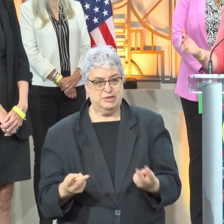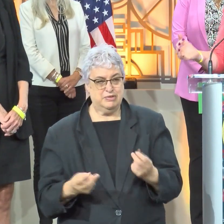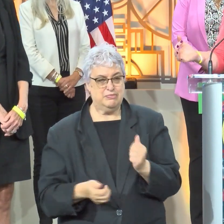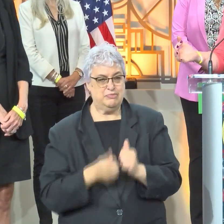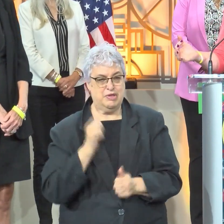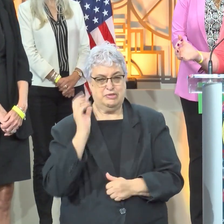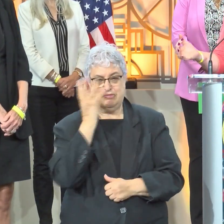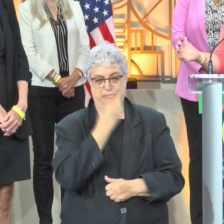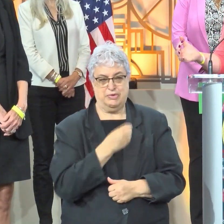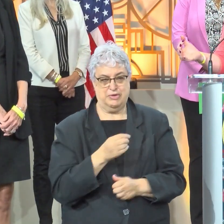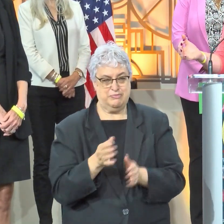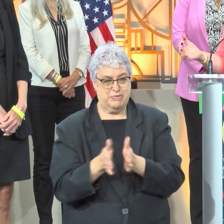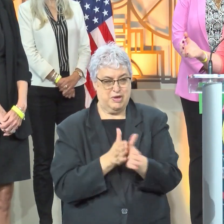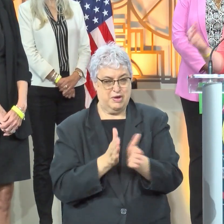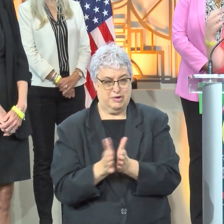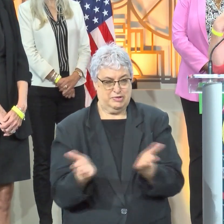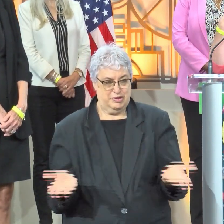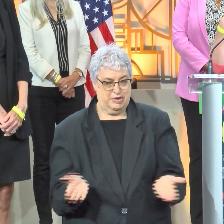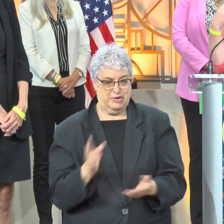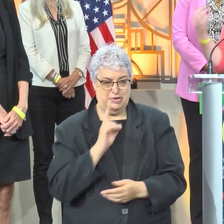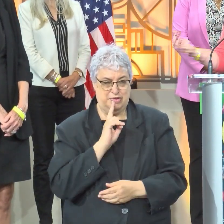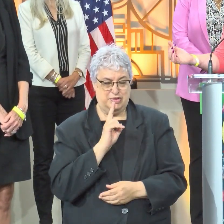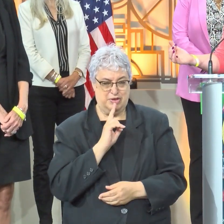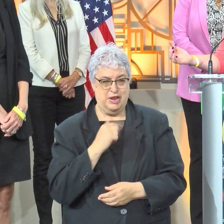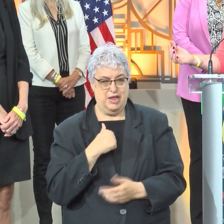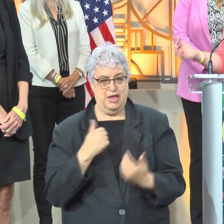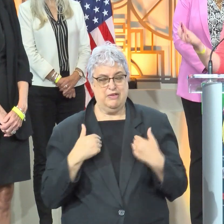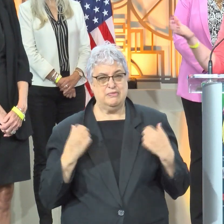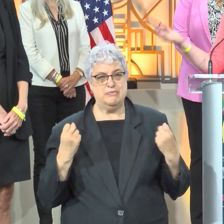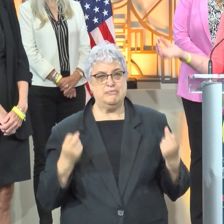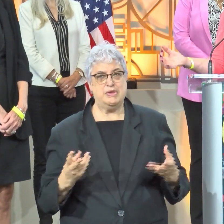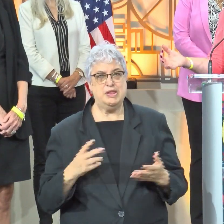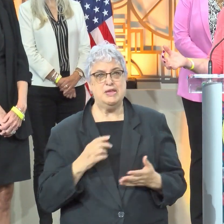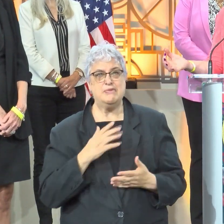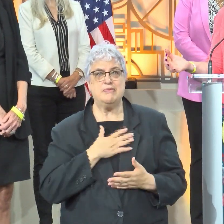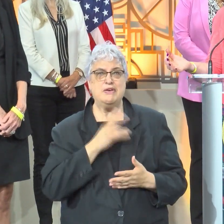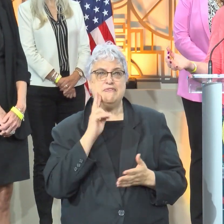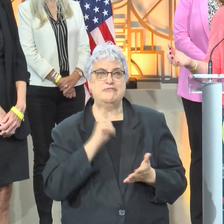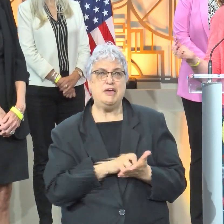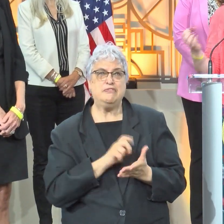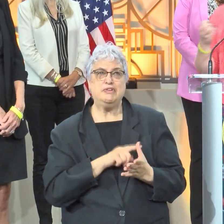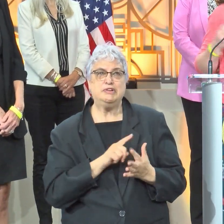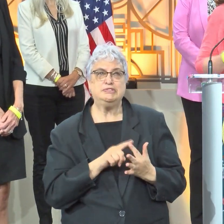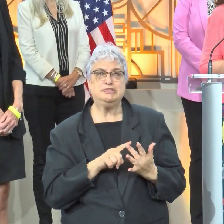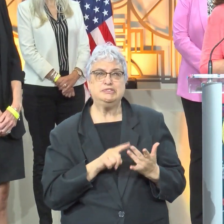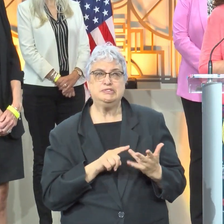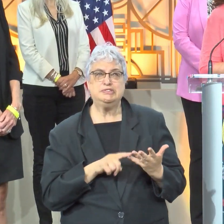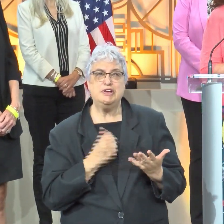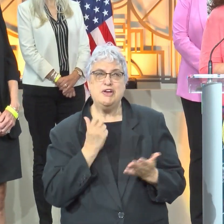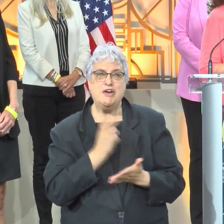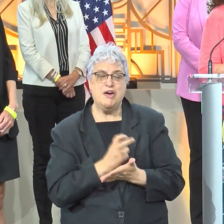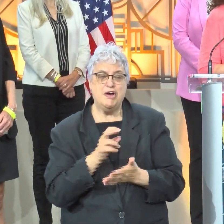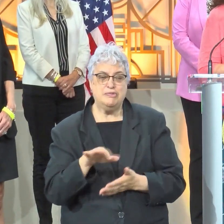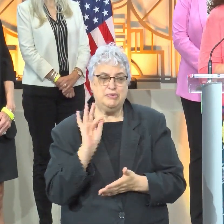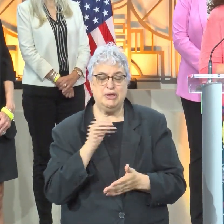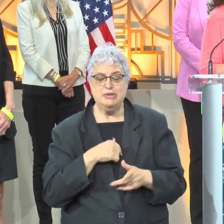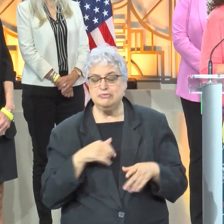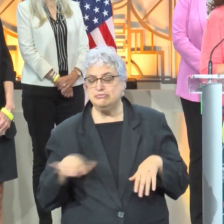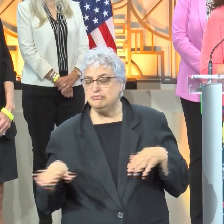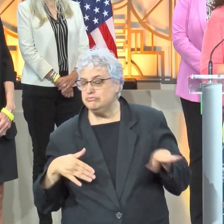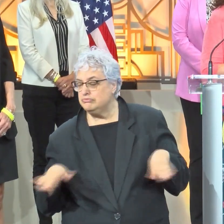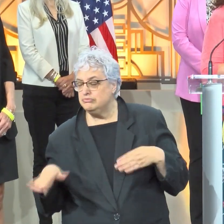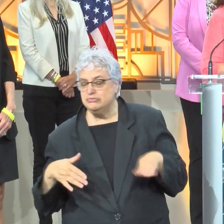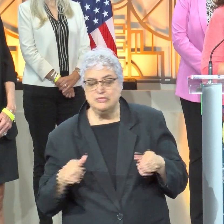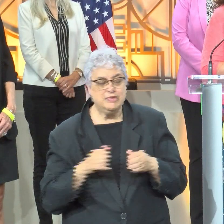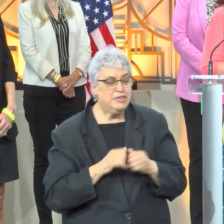most beautiful parks that we have here in Houston, in fact, I have so many favorites, I can't even name them all at this time, or you're strolling through the neighborhood with